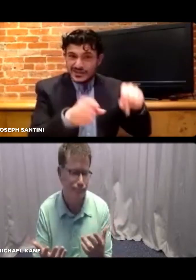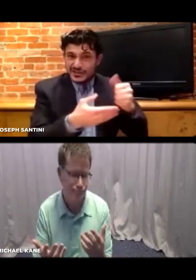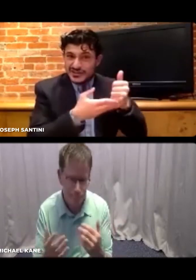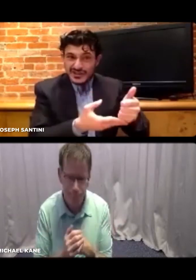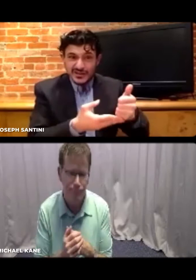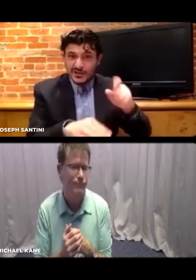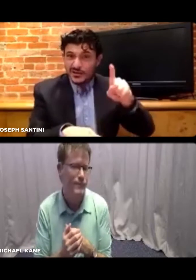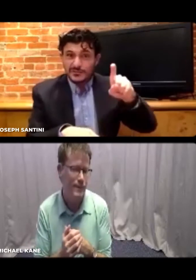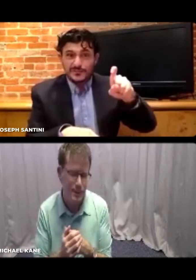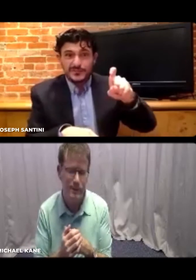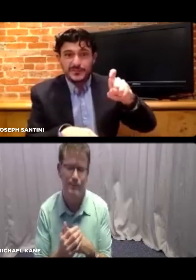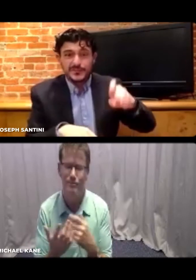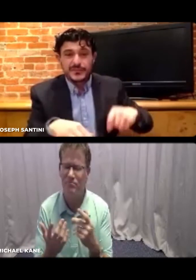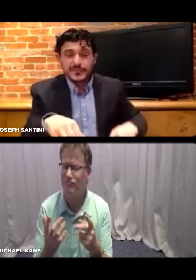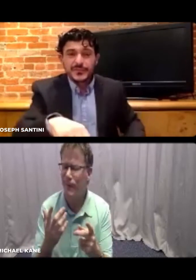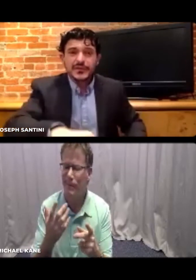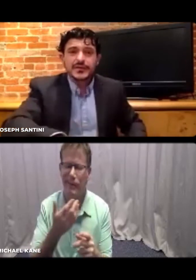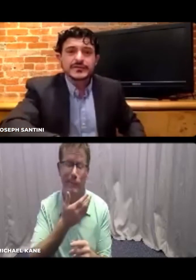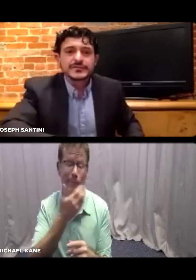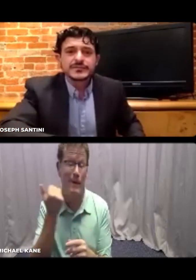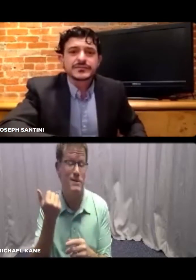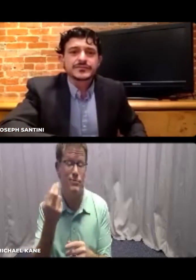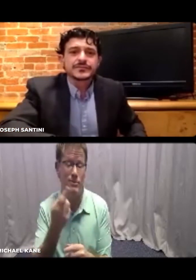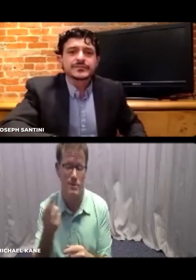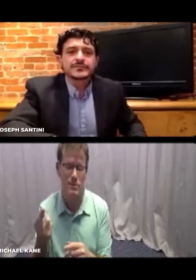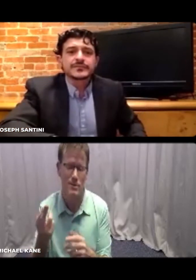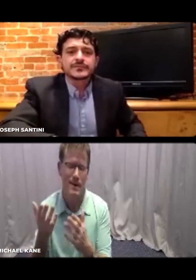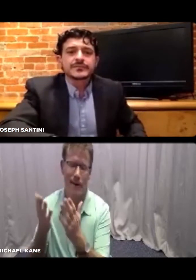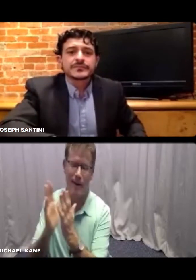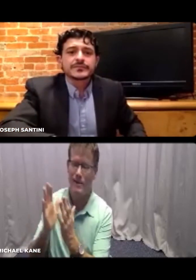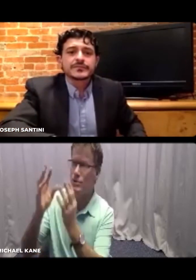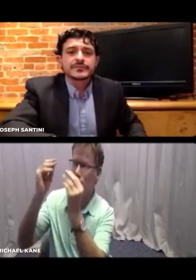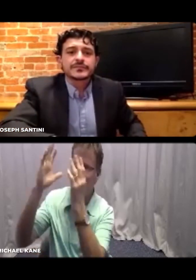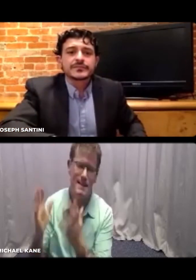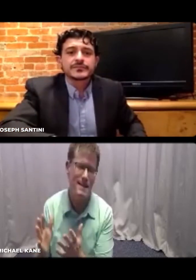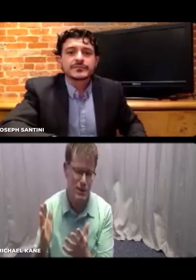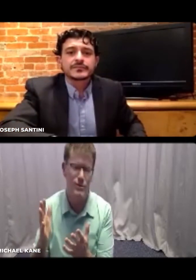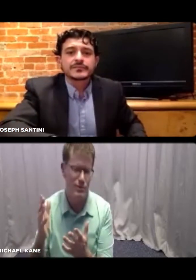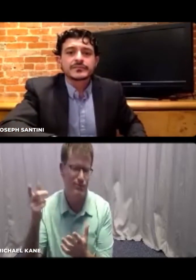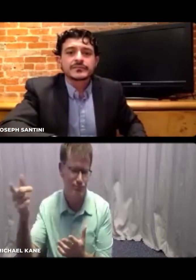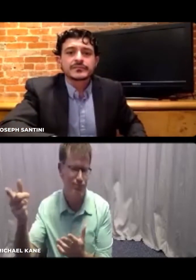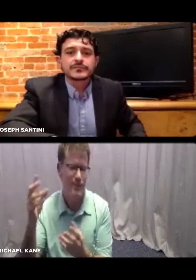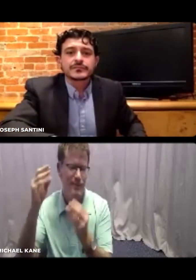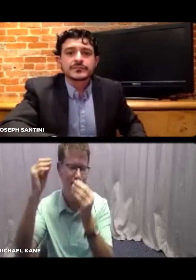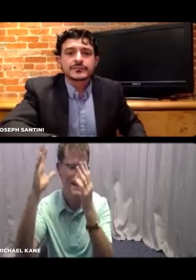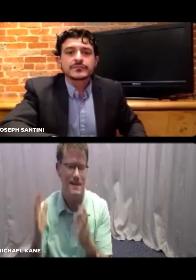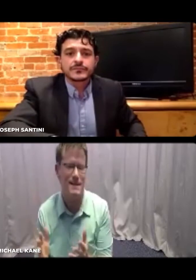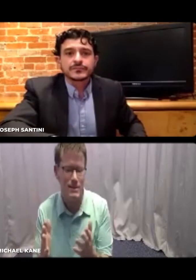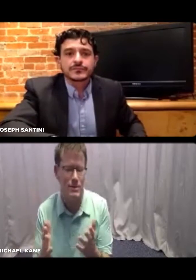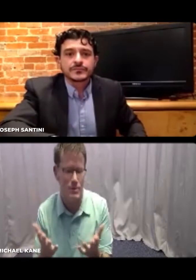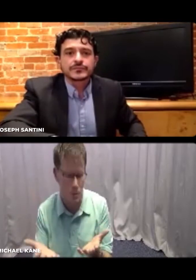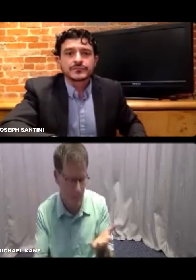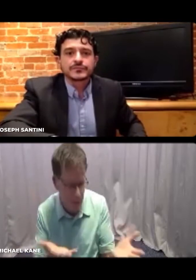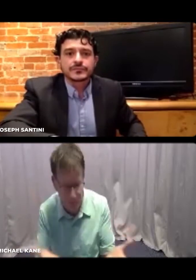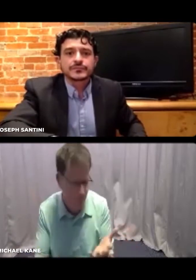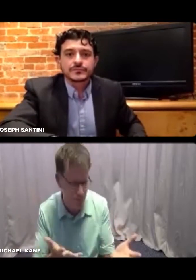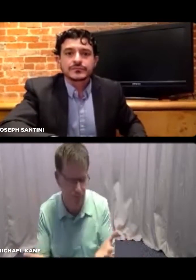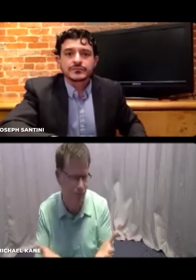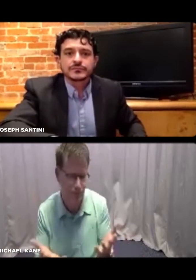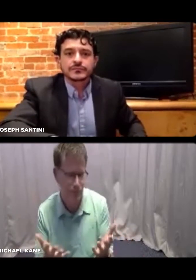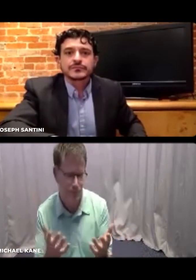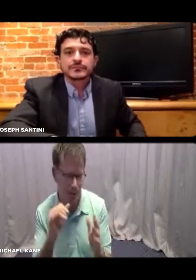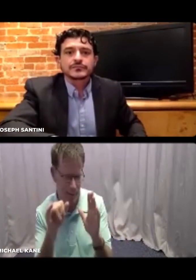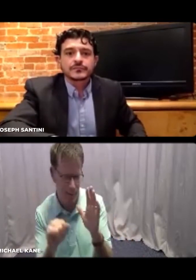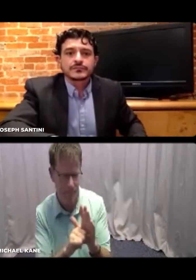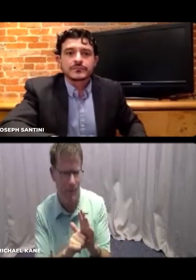provide that support? The best resource would be their teacher. They should ask their teacher to help them